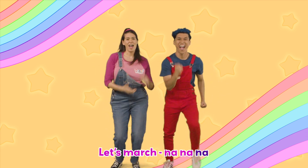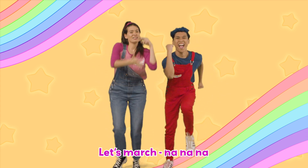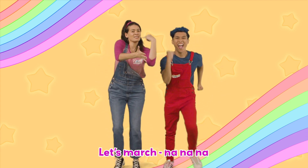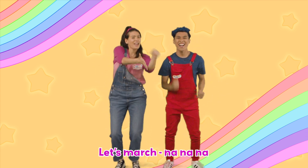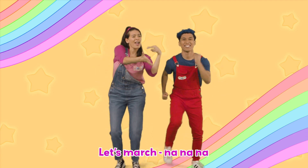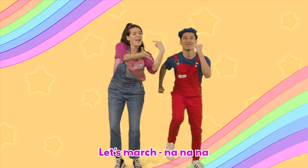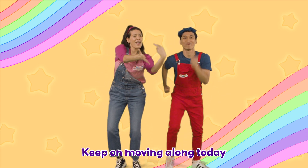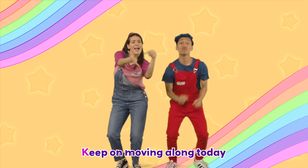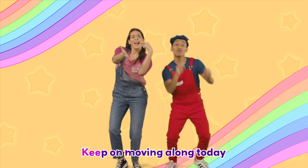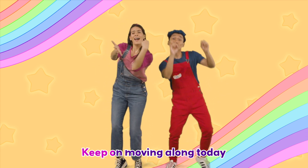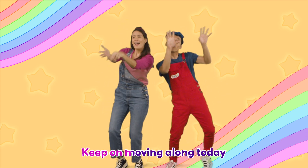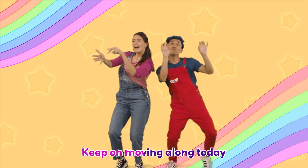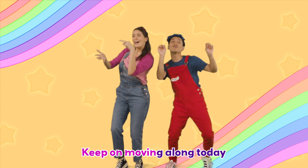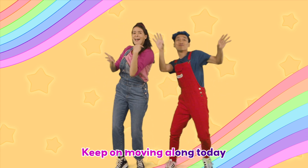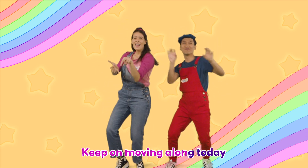na-na-na. Keep on moving.